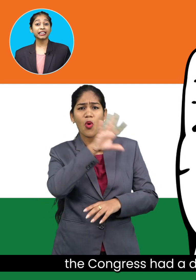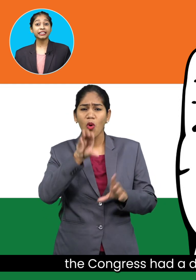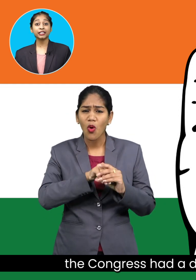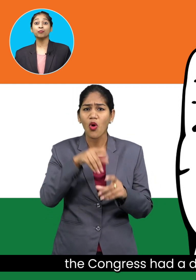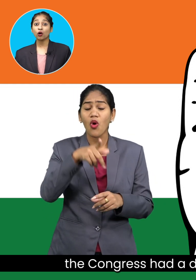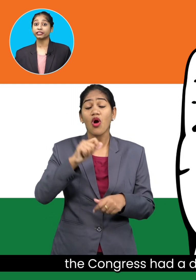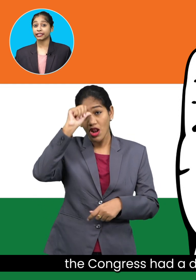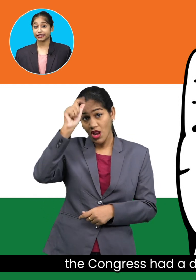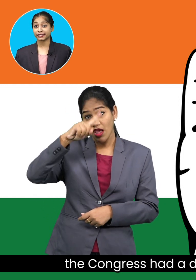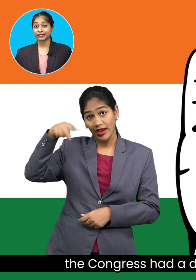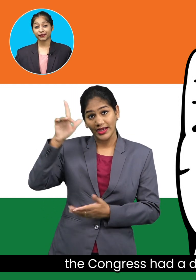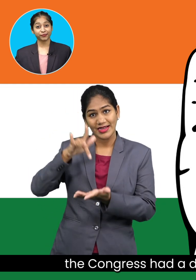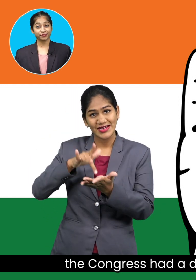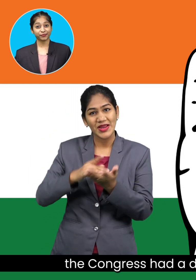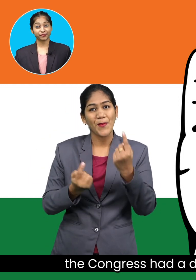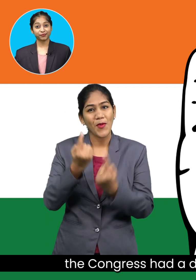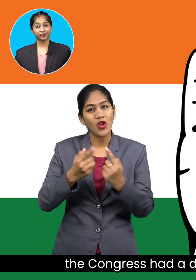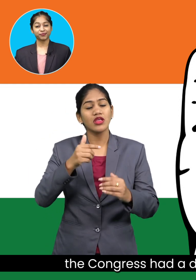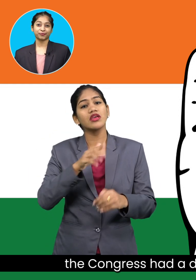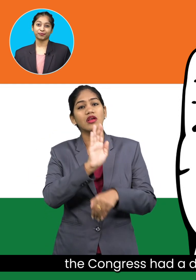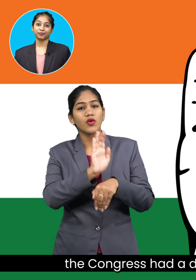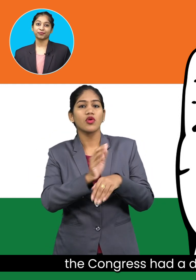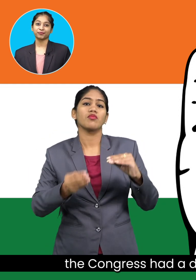in Indian politics.